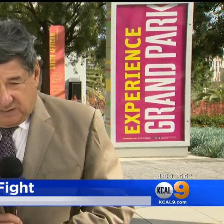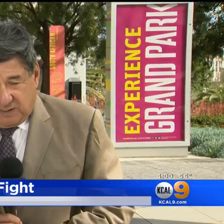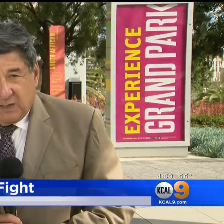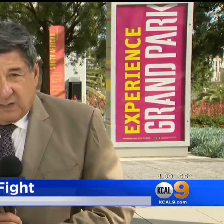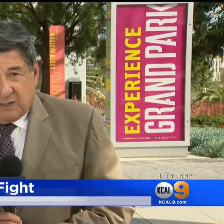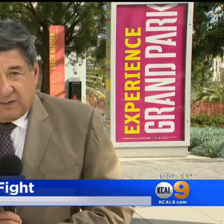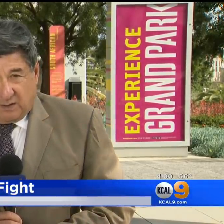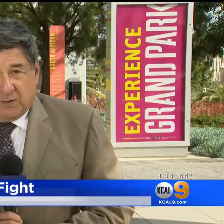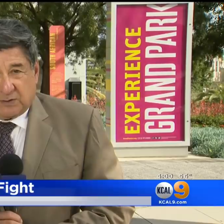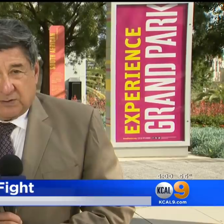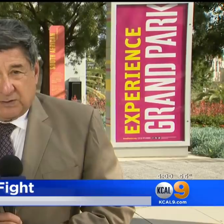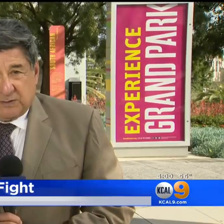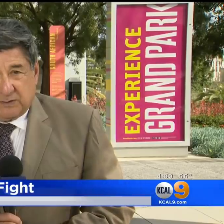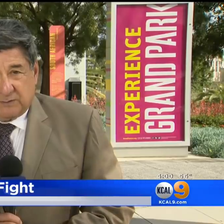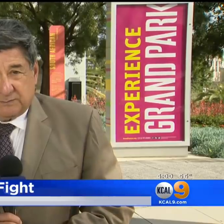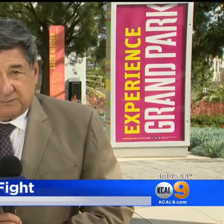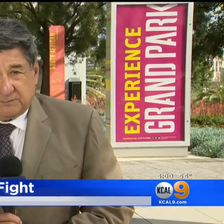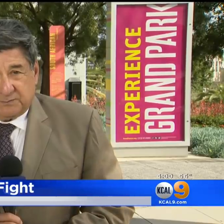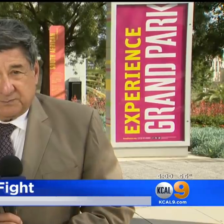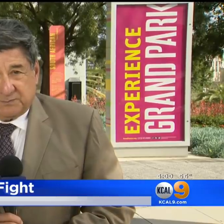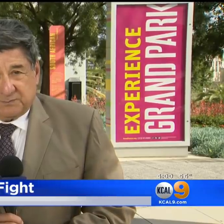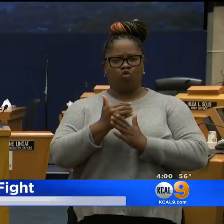the peak. They increased.